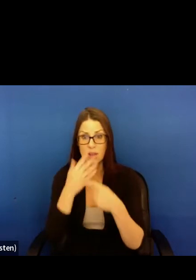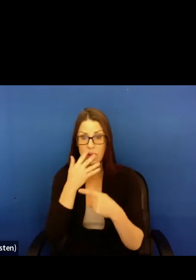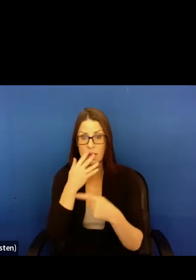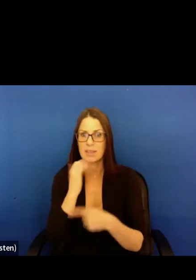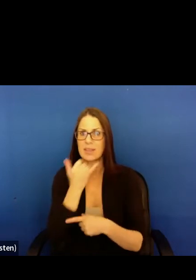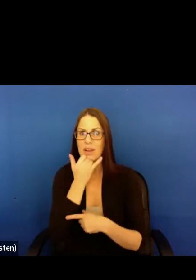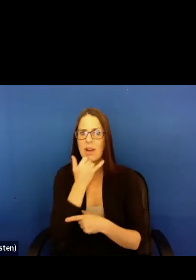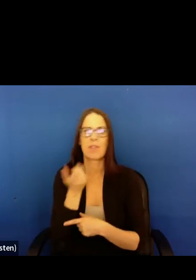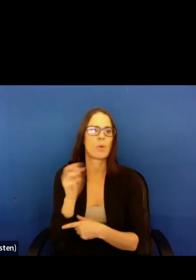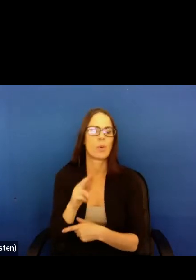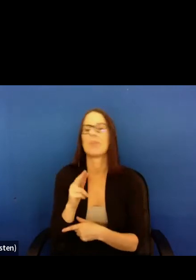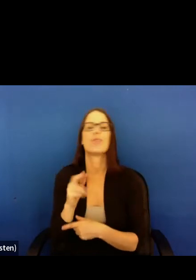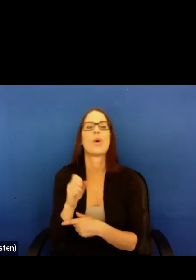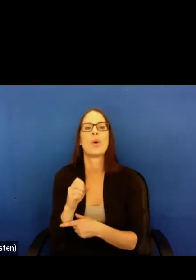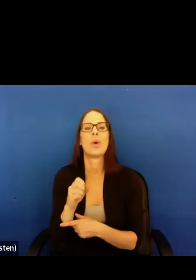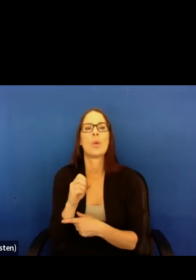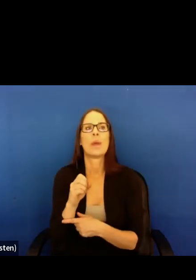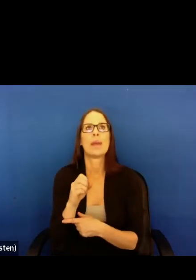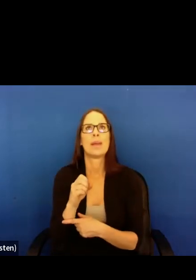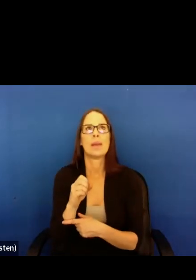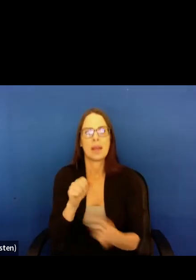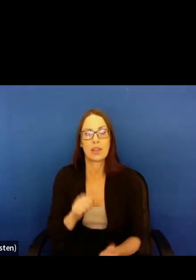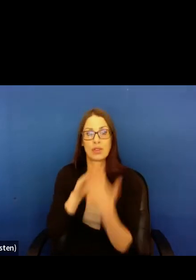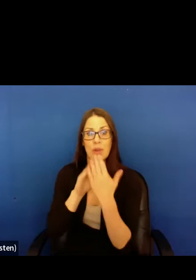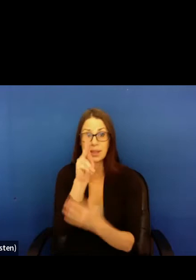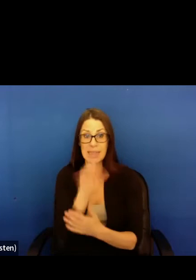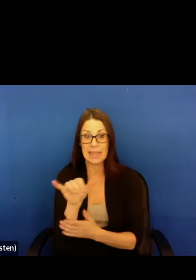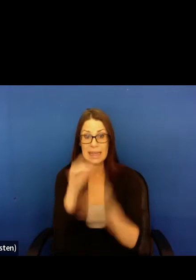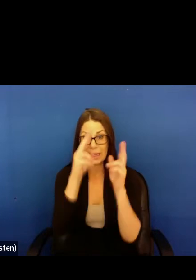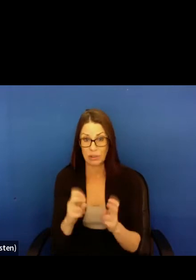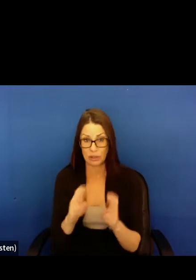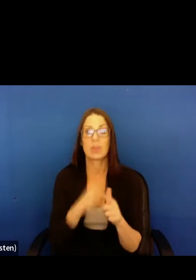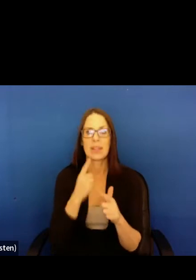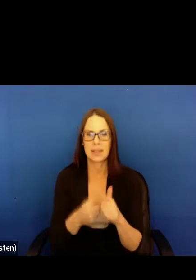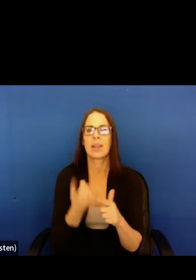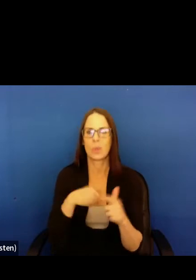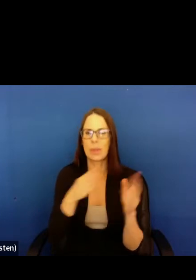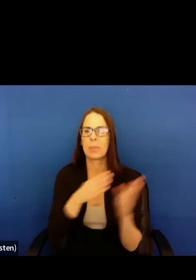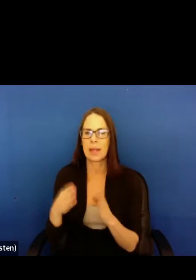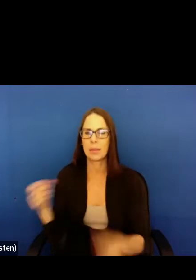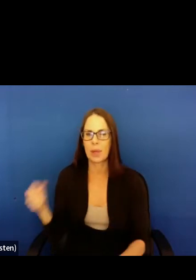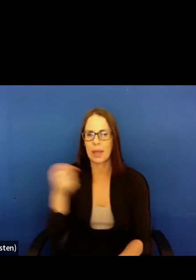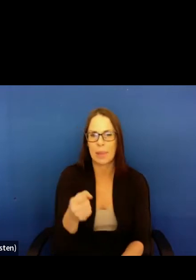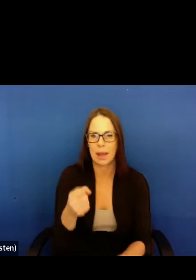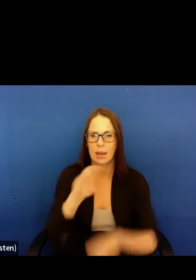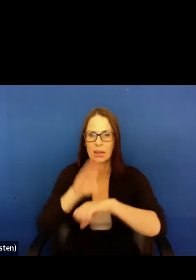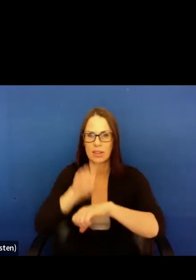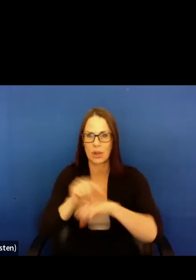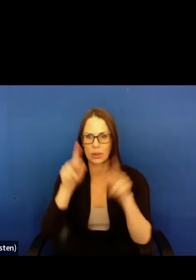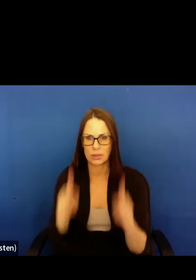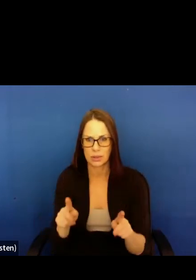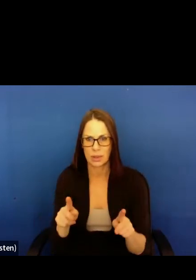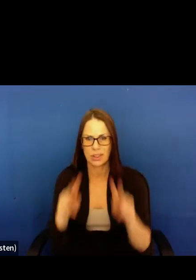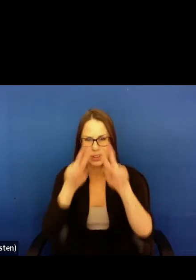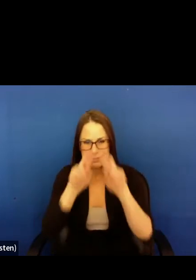hit the key issues, and then we plan on always bringing back a consultant to look at the comprehensive issues as we get further